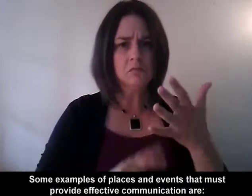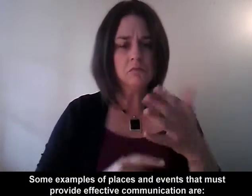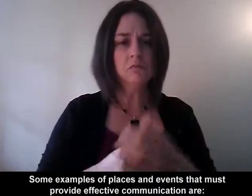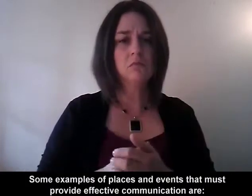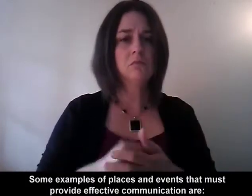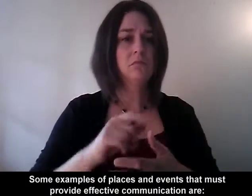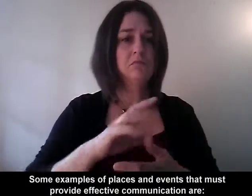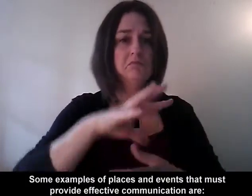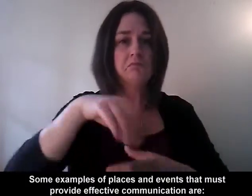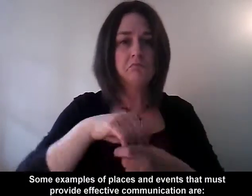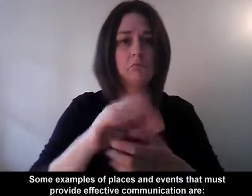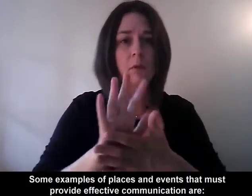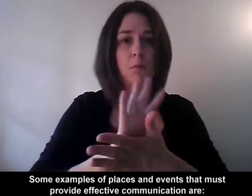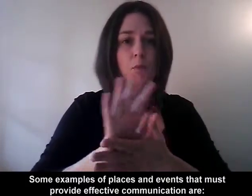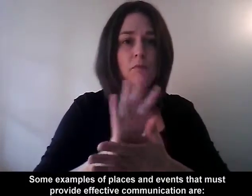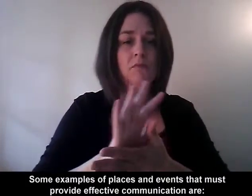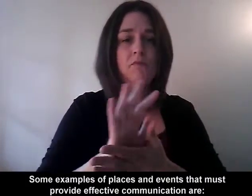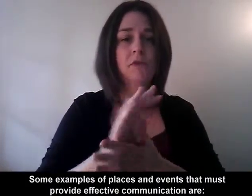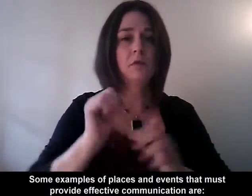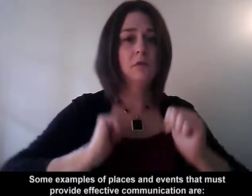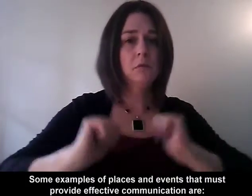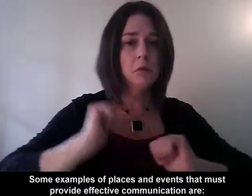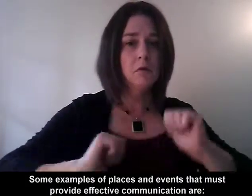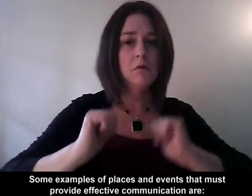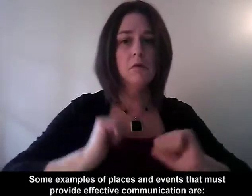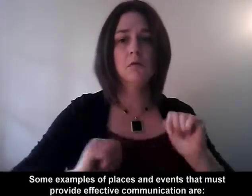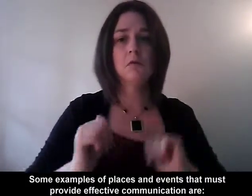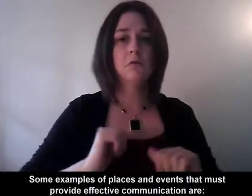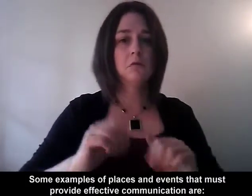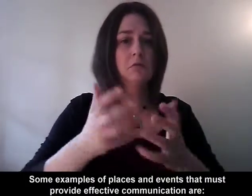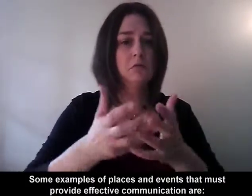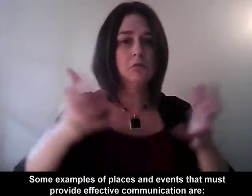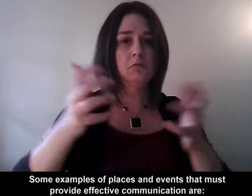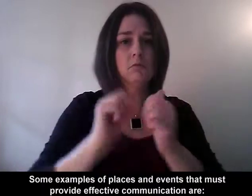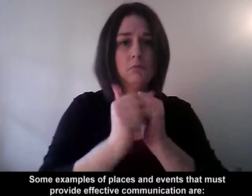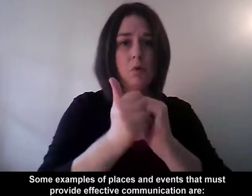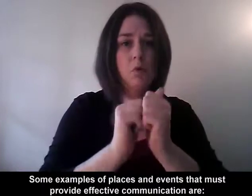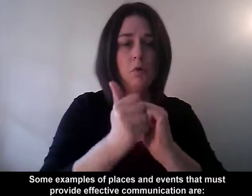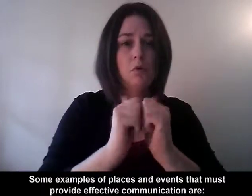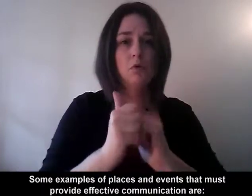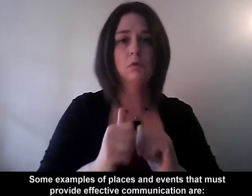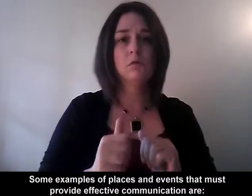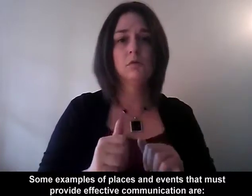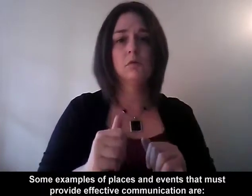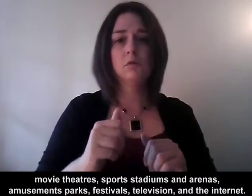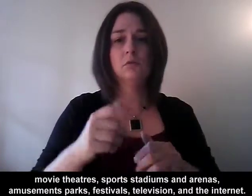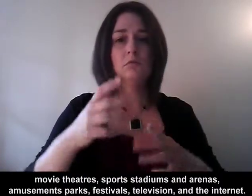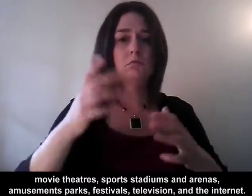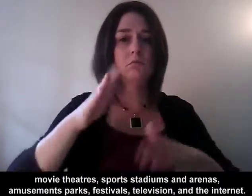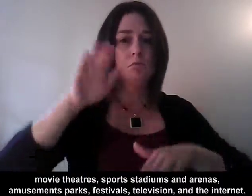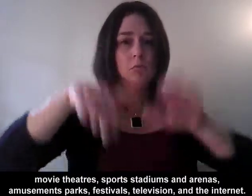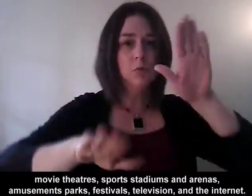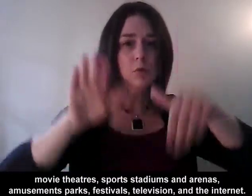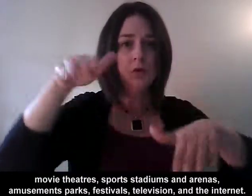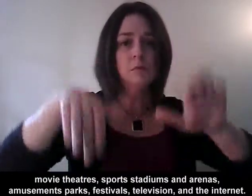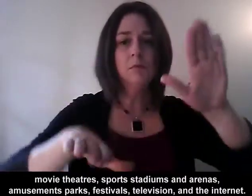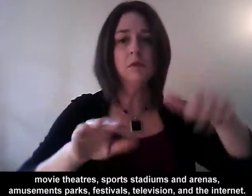Some examples of places and events that must provide effective communication are movie theaters,